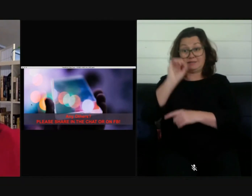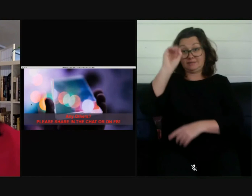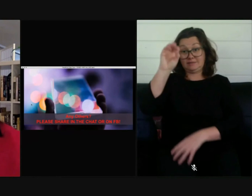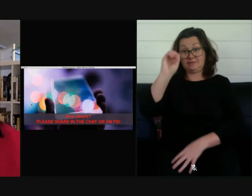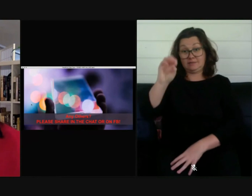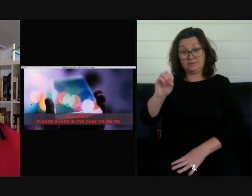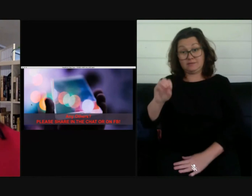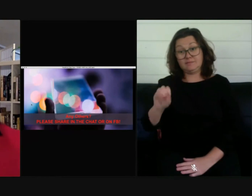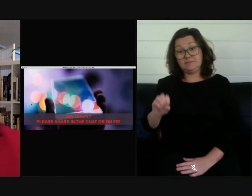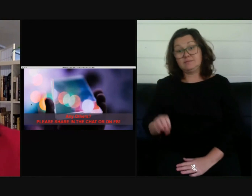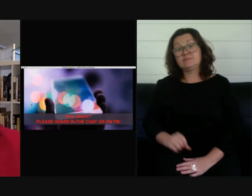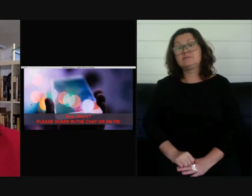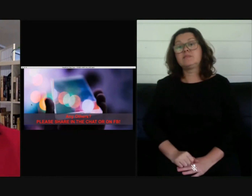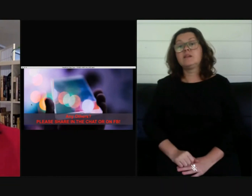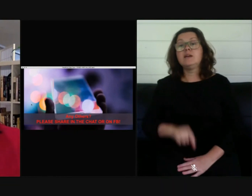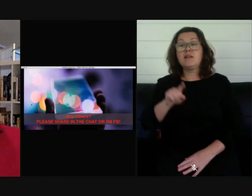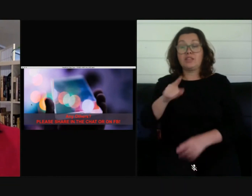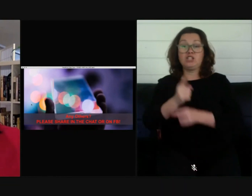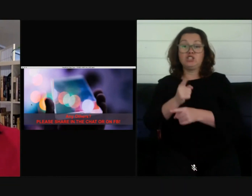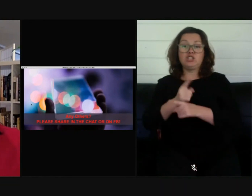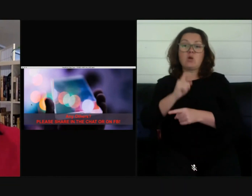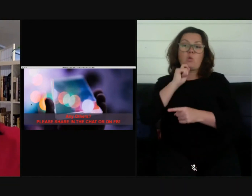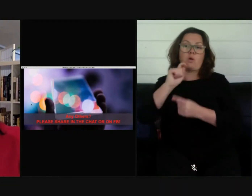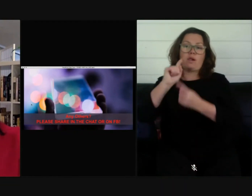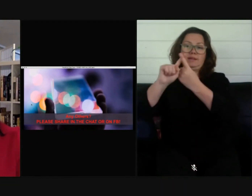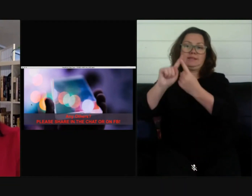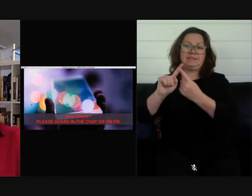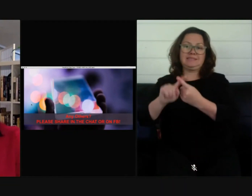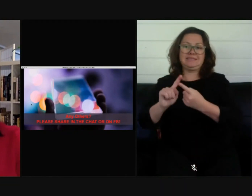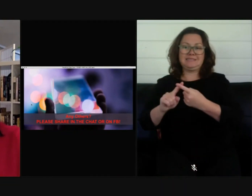remain visible once this webinar is over.